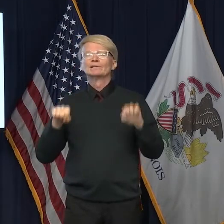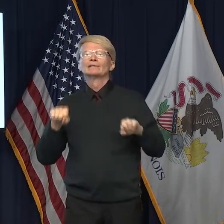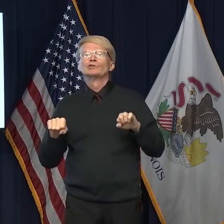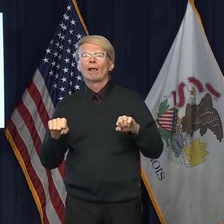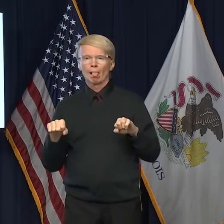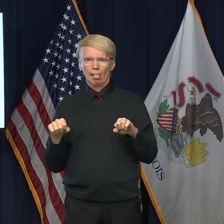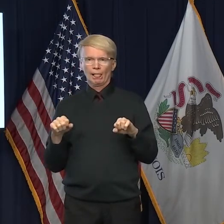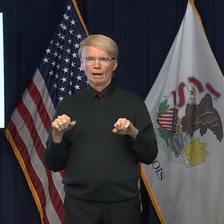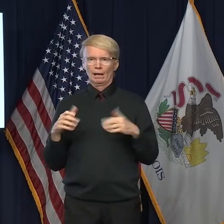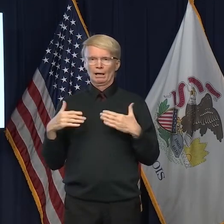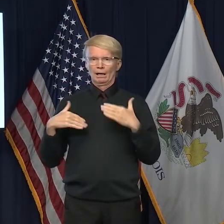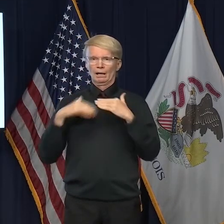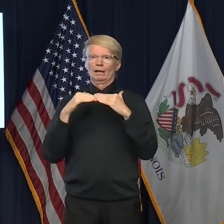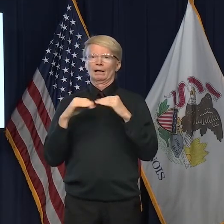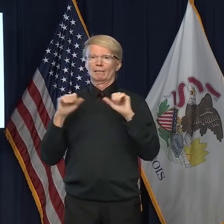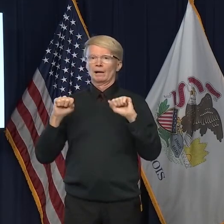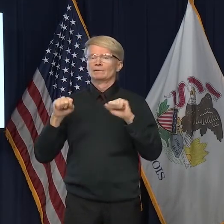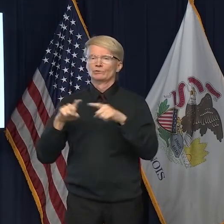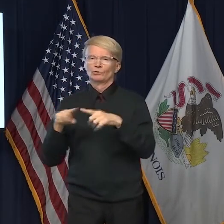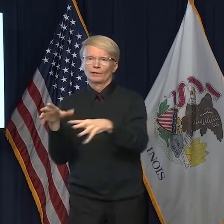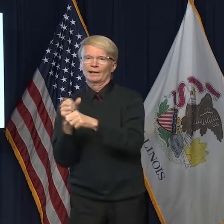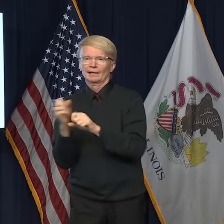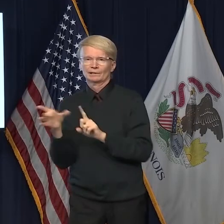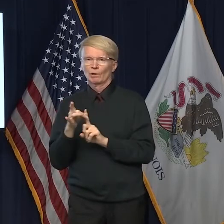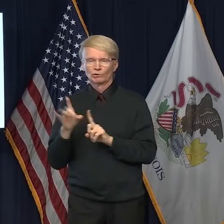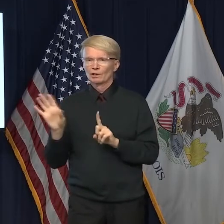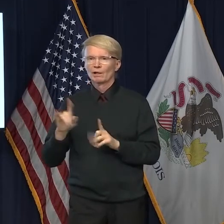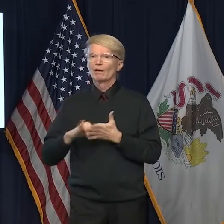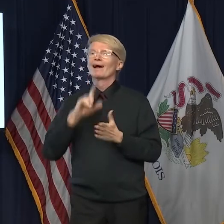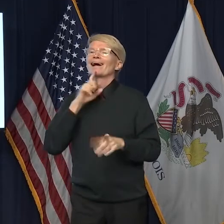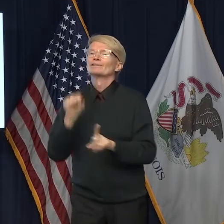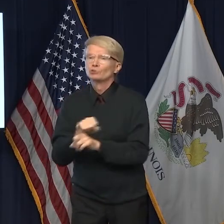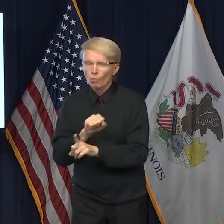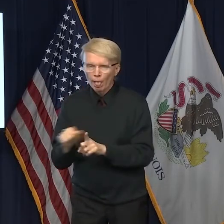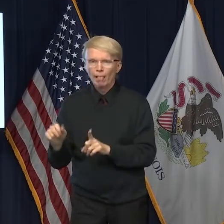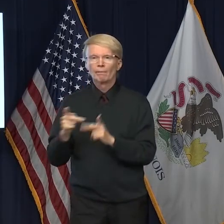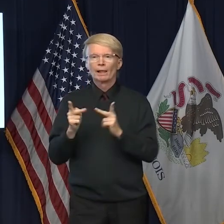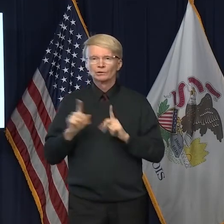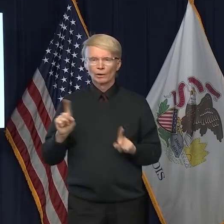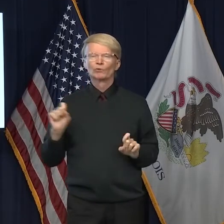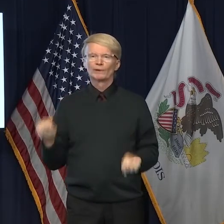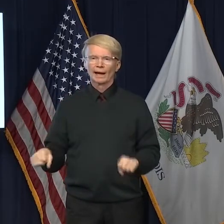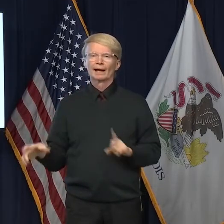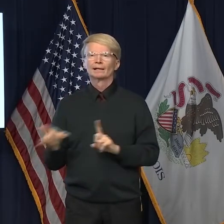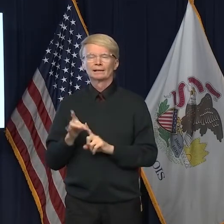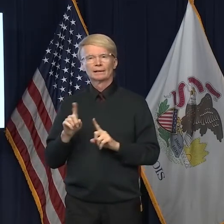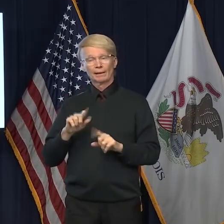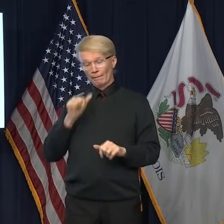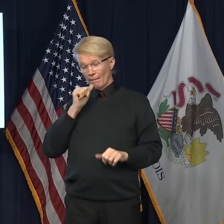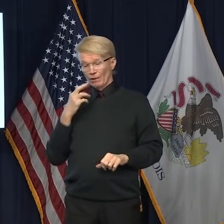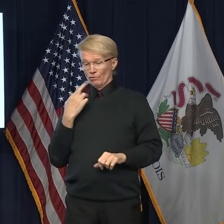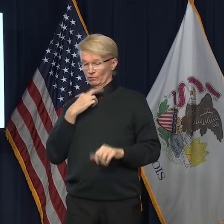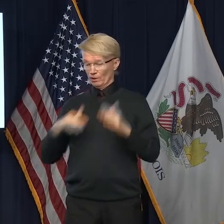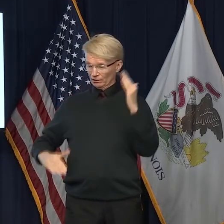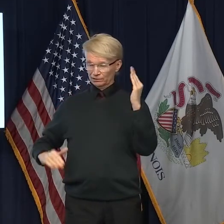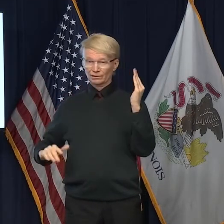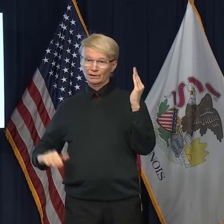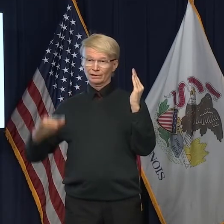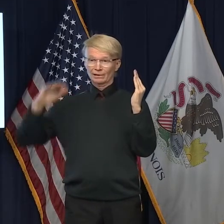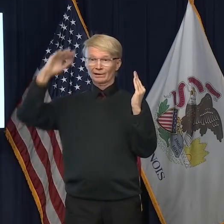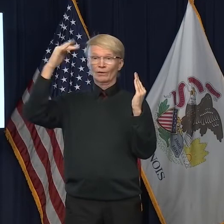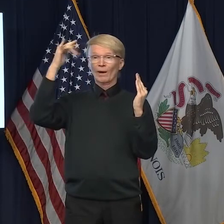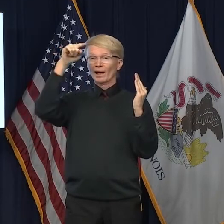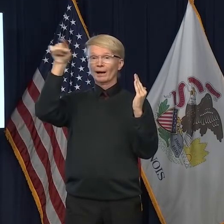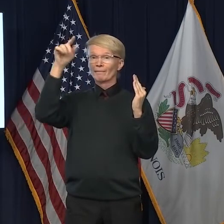sites, number one. Number two, the reason that bars and restaurants are not near the top of that, as they have been for so much